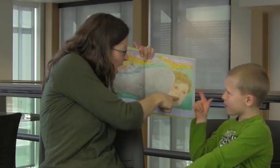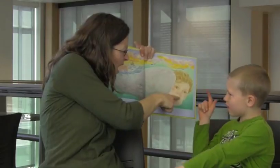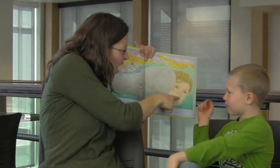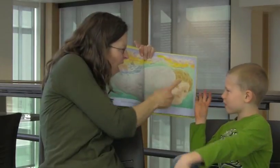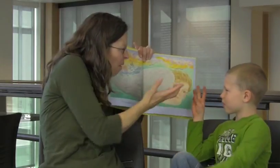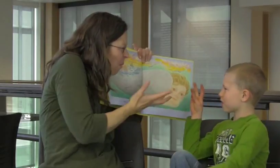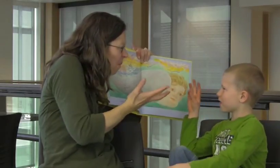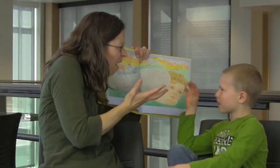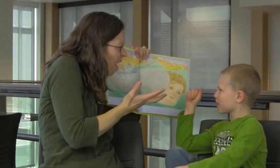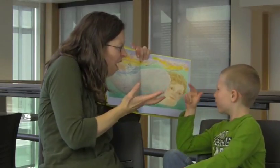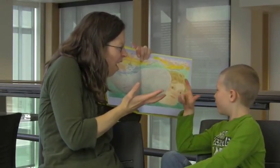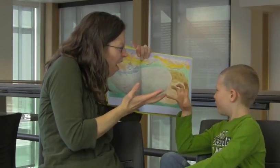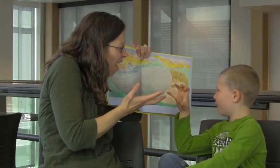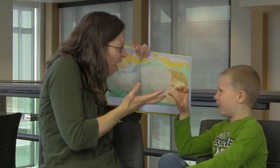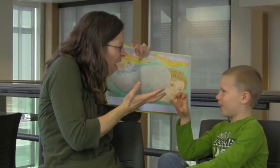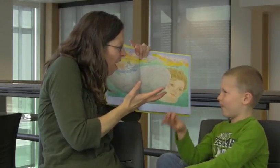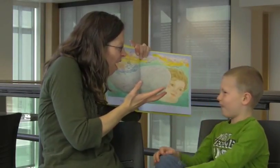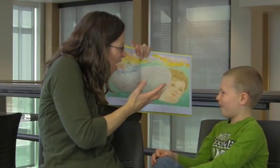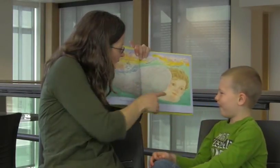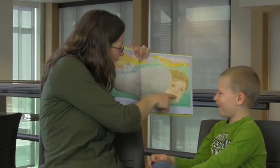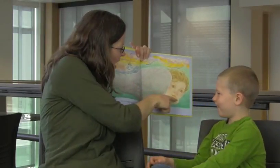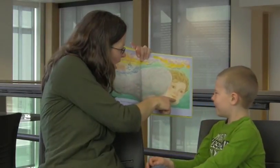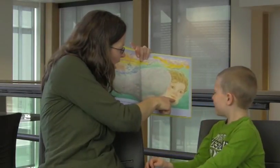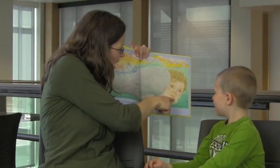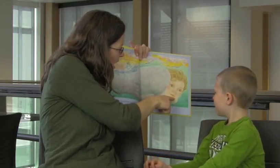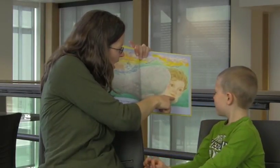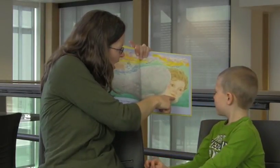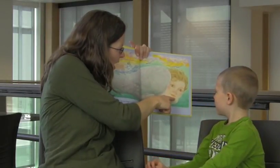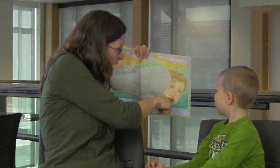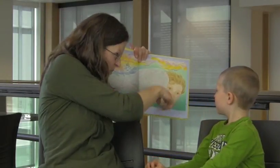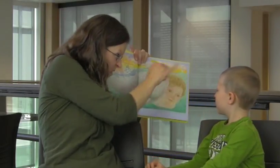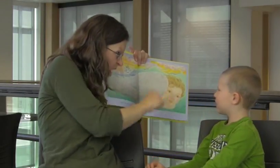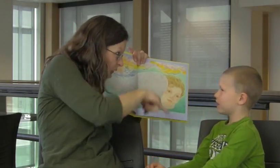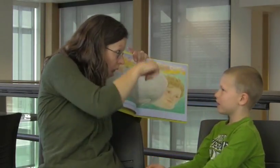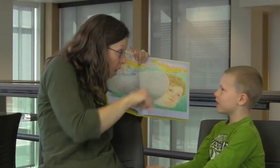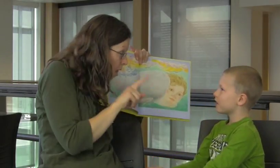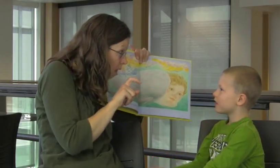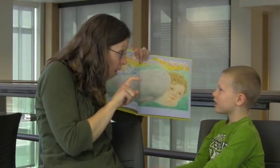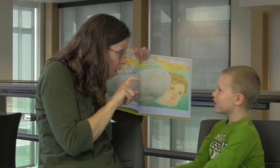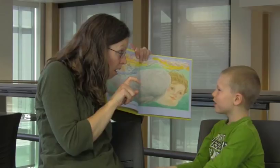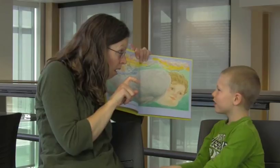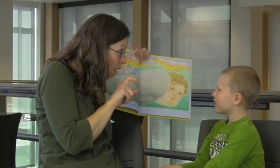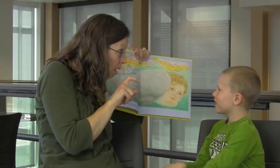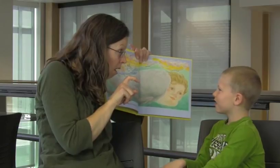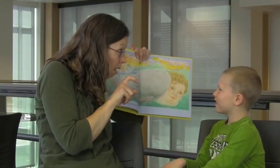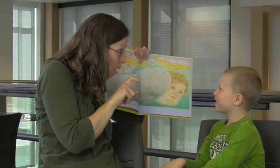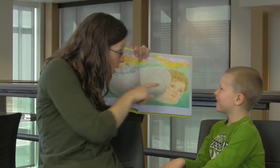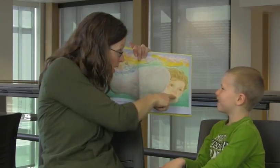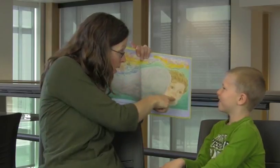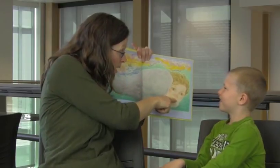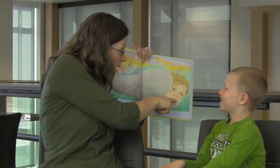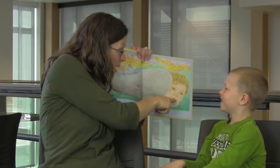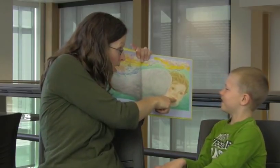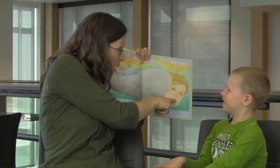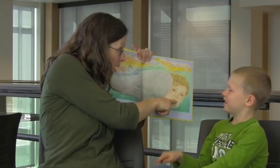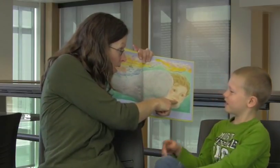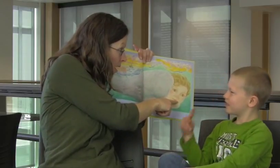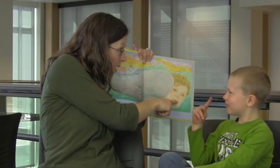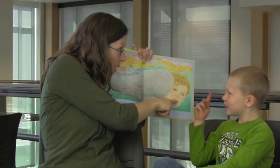What is this? It's a whale. No, no, no. Here. To the right of the whale. Is that a whale? This here. Is that a whale?